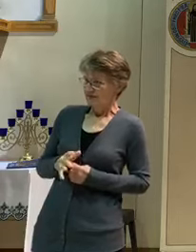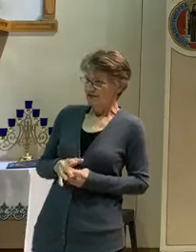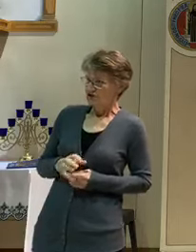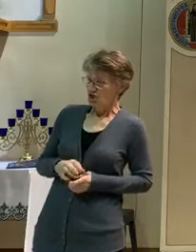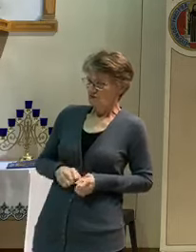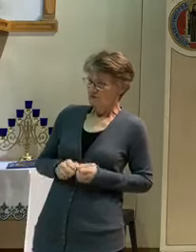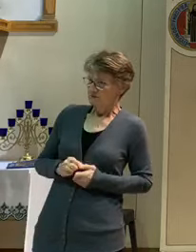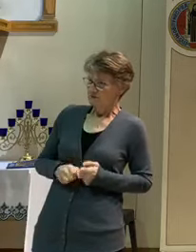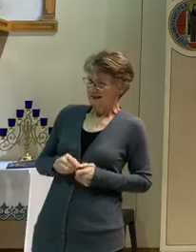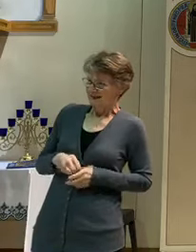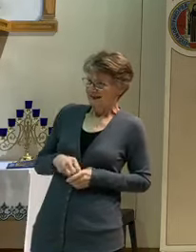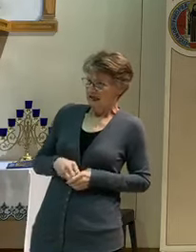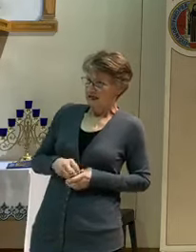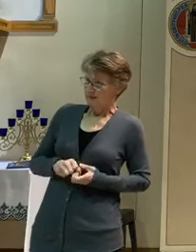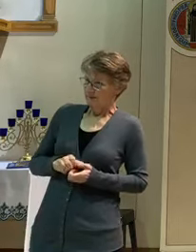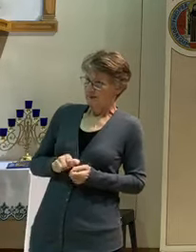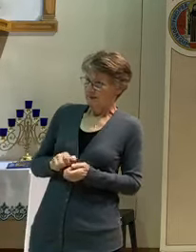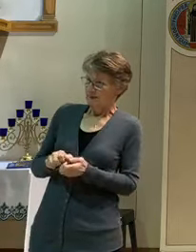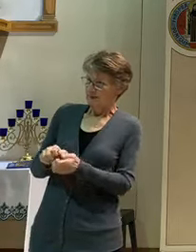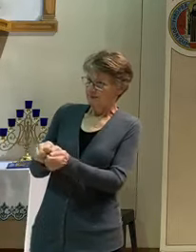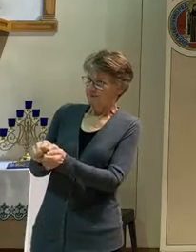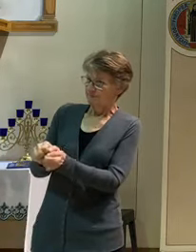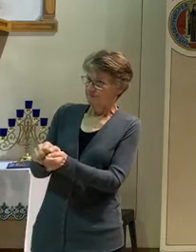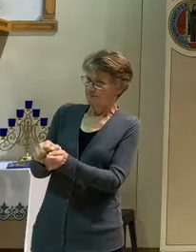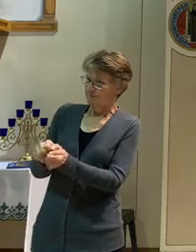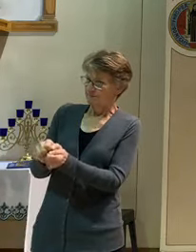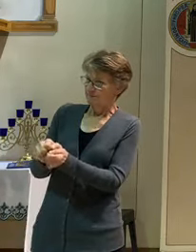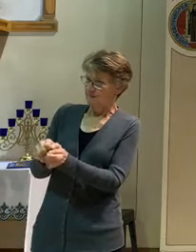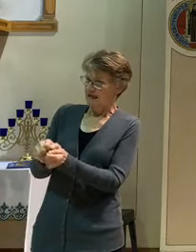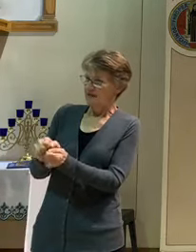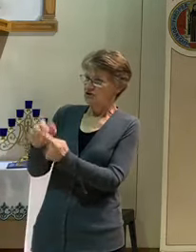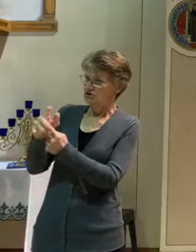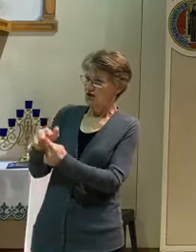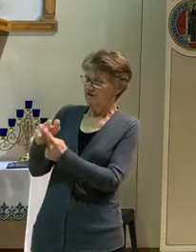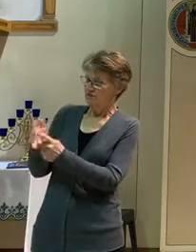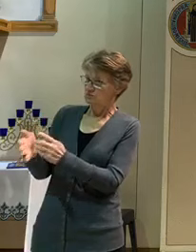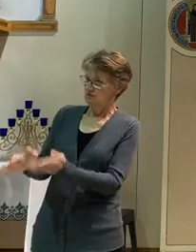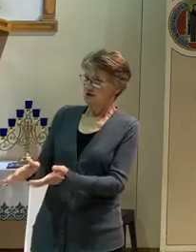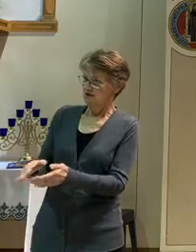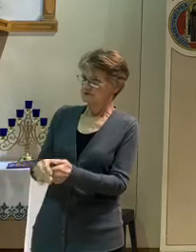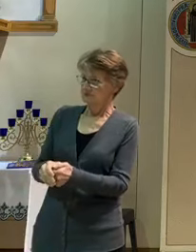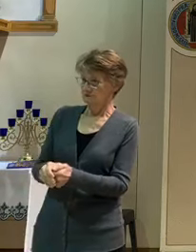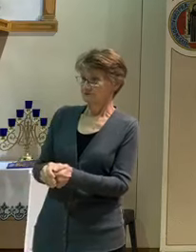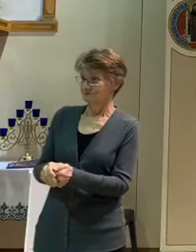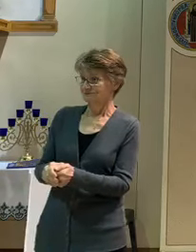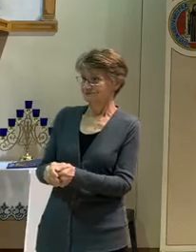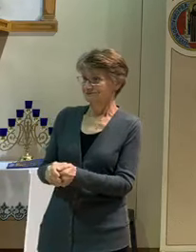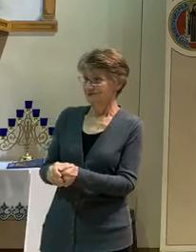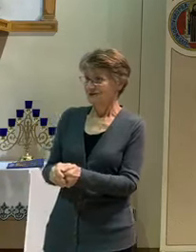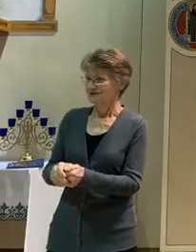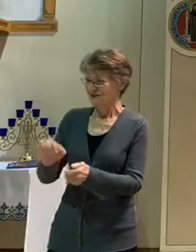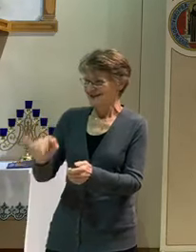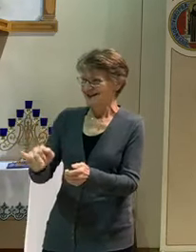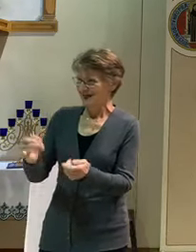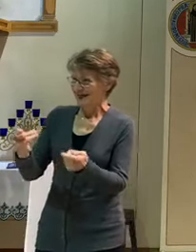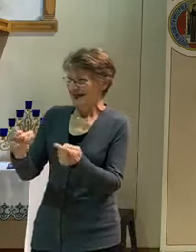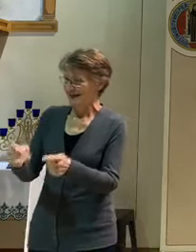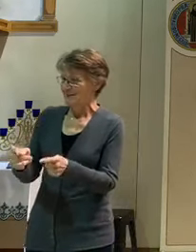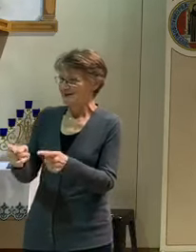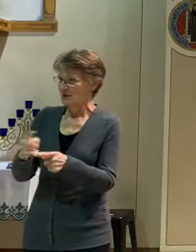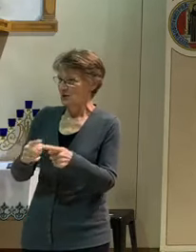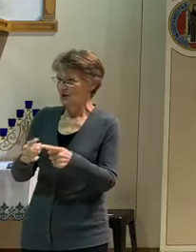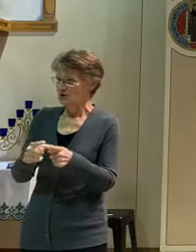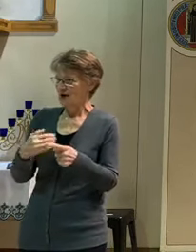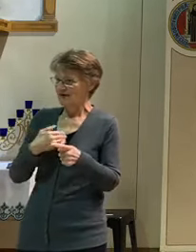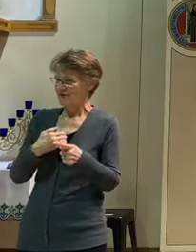from the inside out. That's what unforgiveness does. It eats us alive.